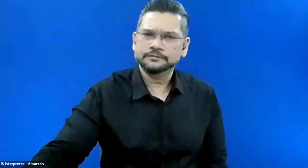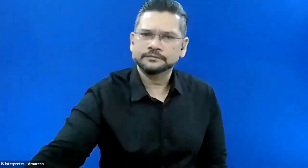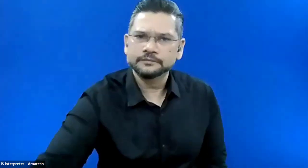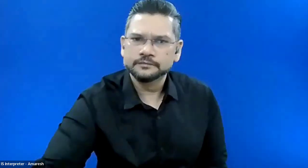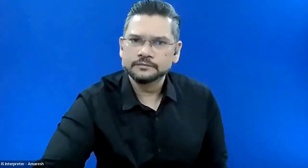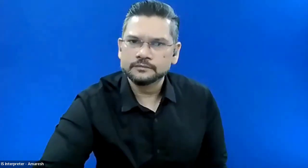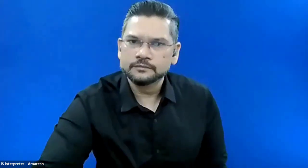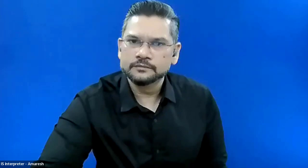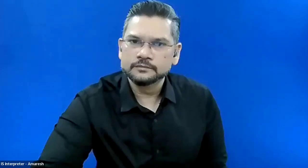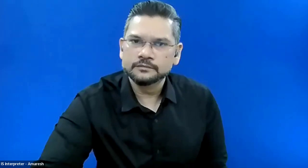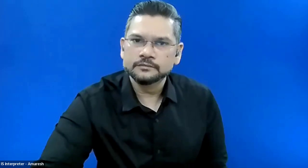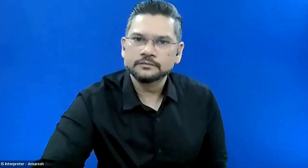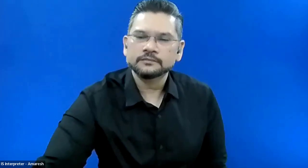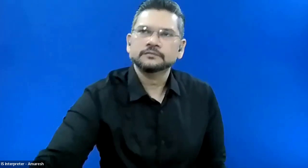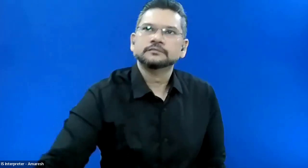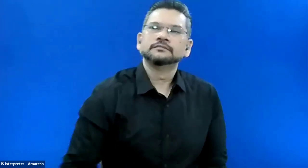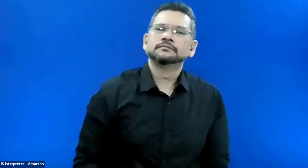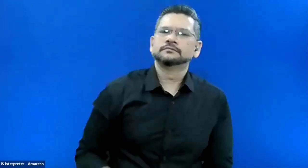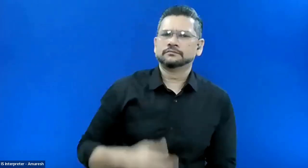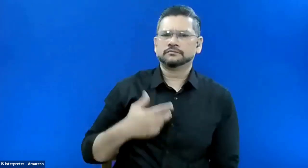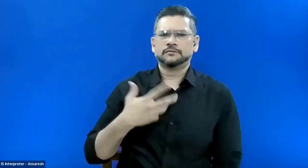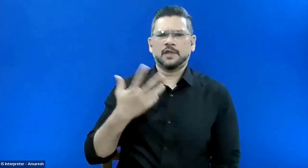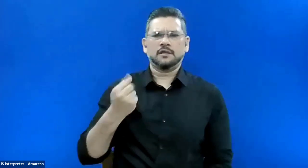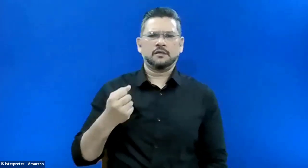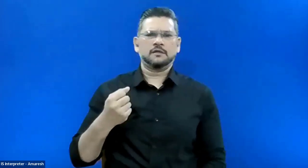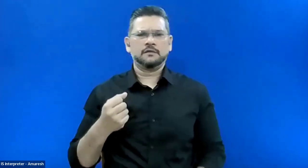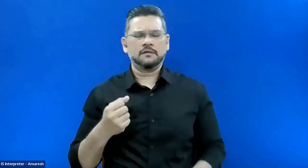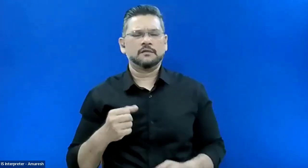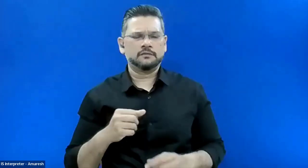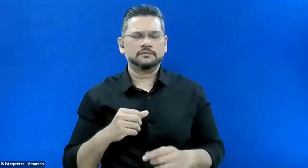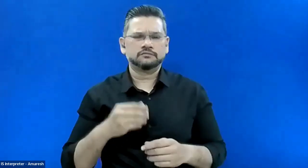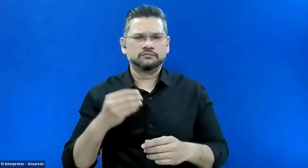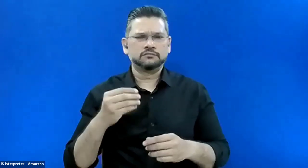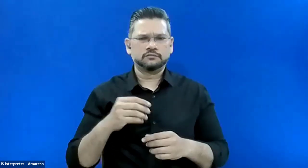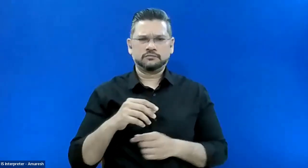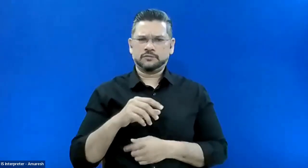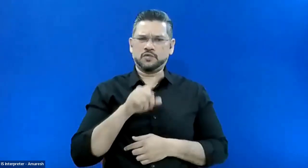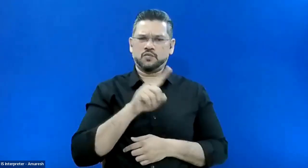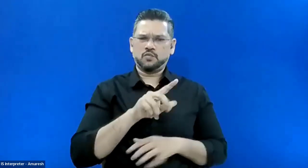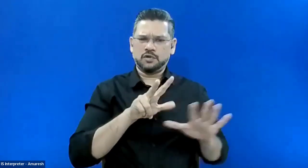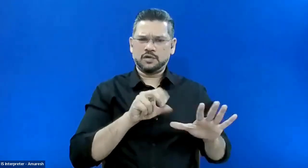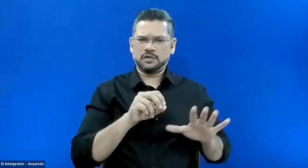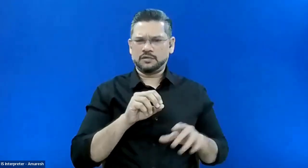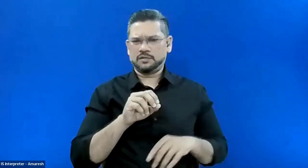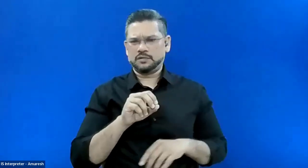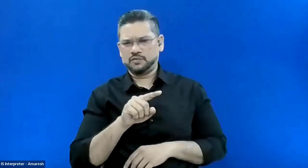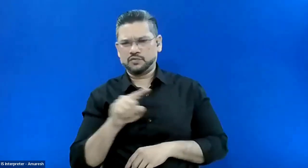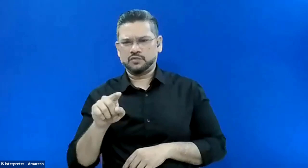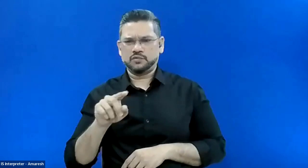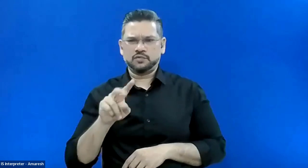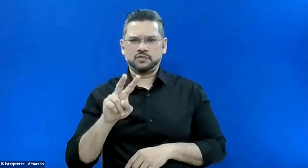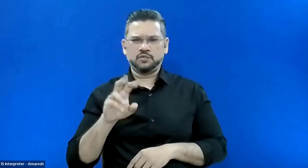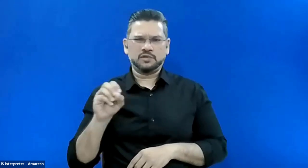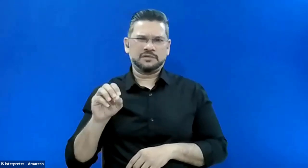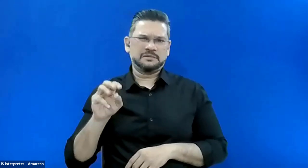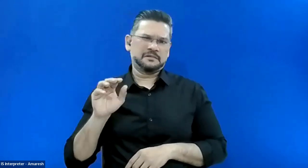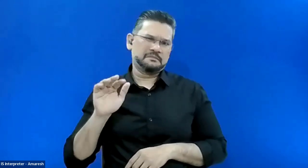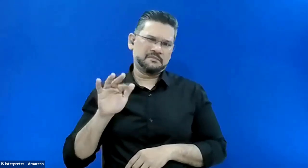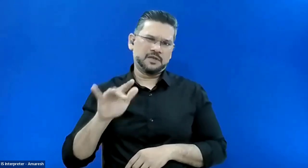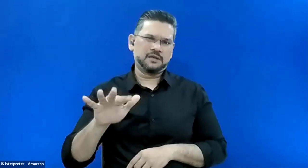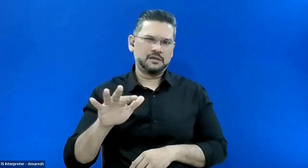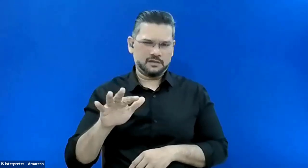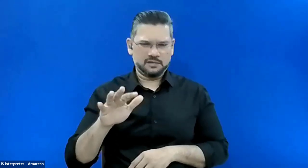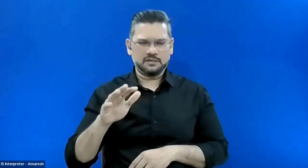between 180 and 2,020 million youth with disabilities worldwide, and nearly 80% of